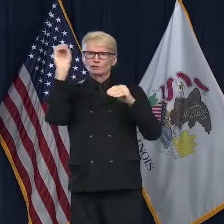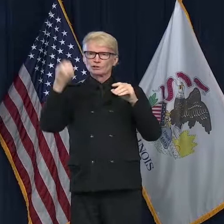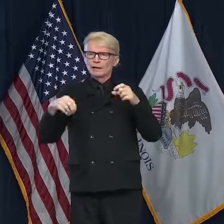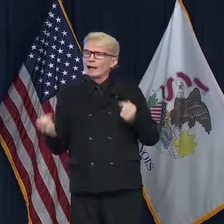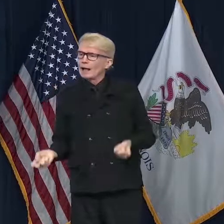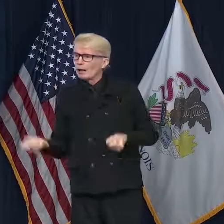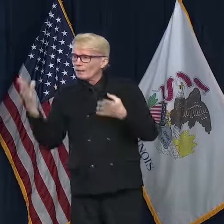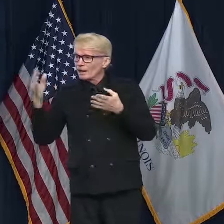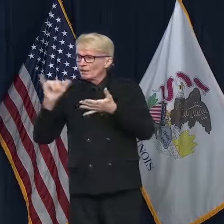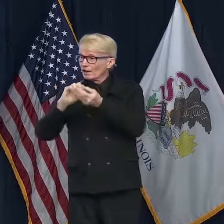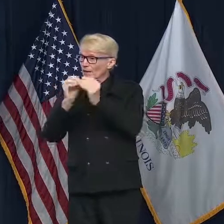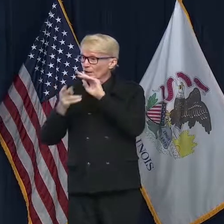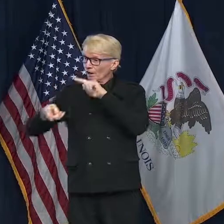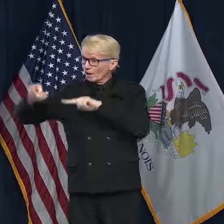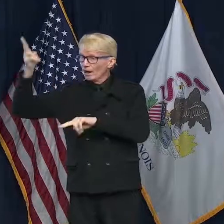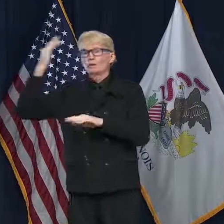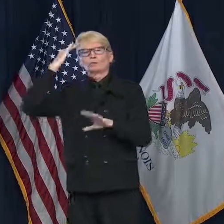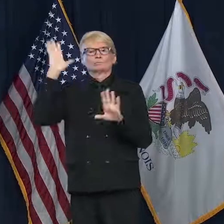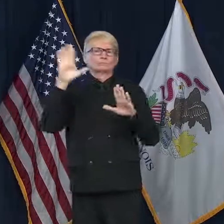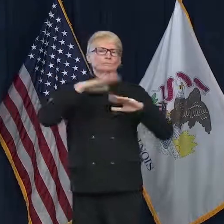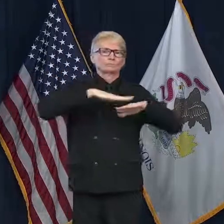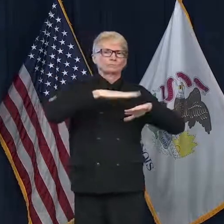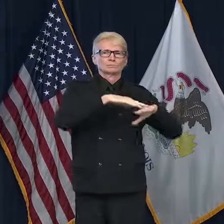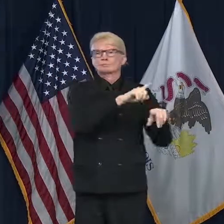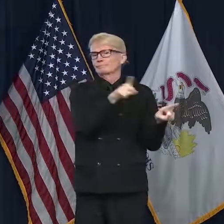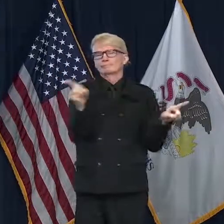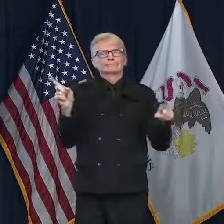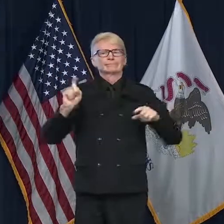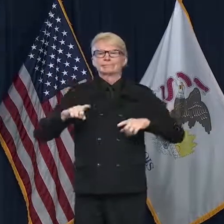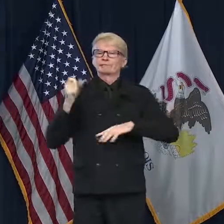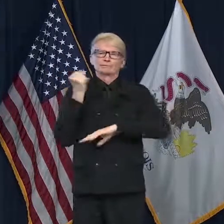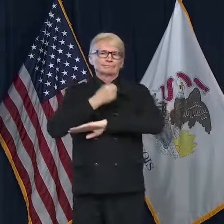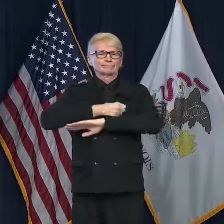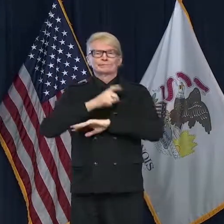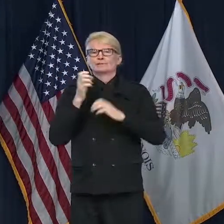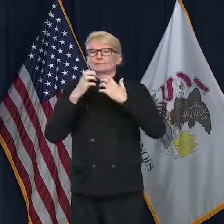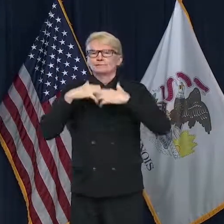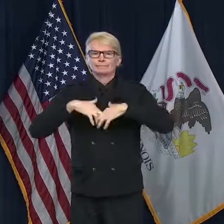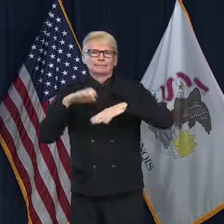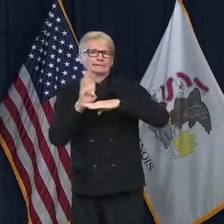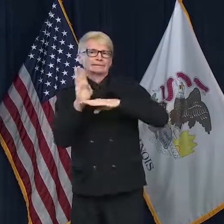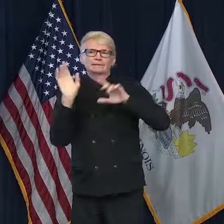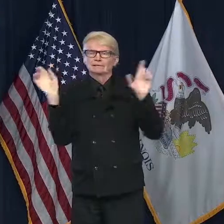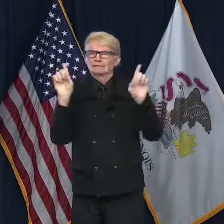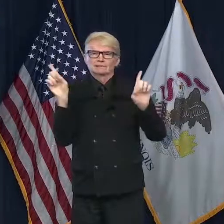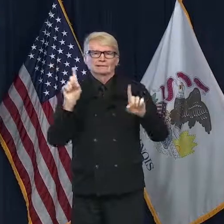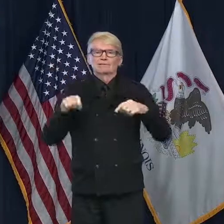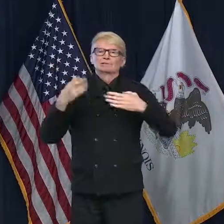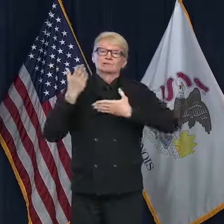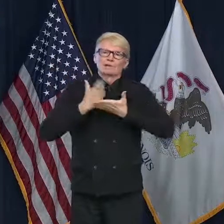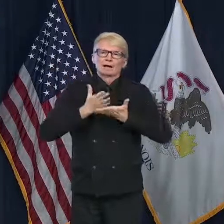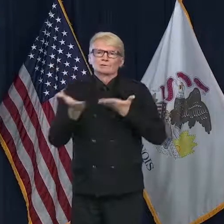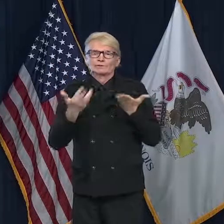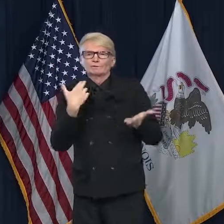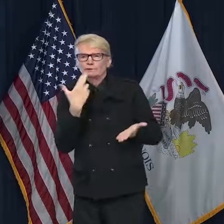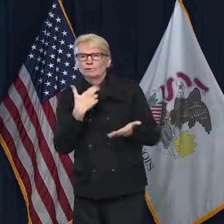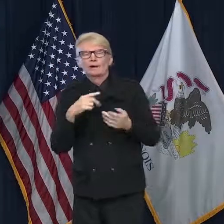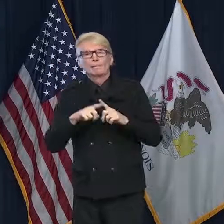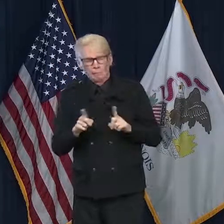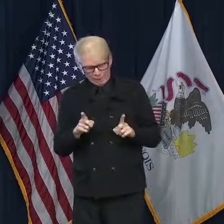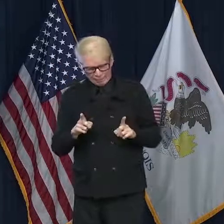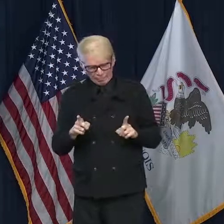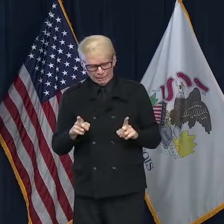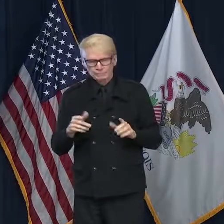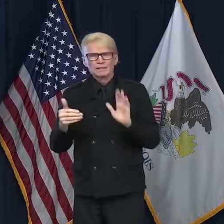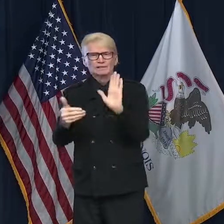set triggers so that we would know, everybody would know, that it isn't just a random question, and that, our